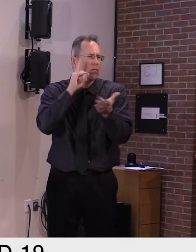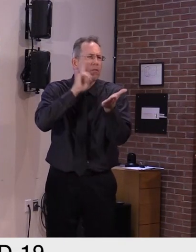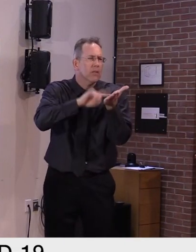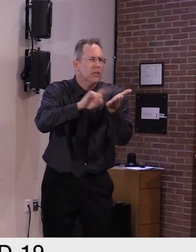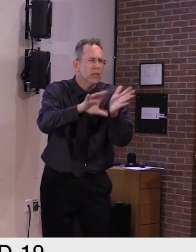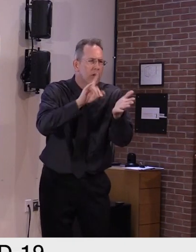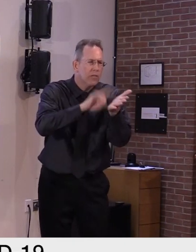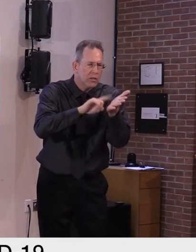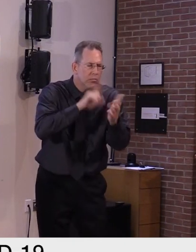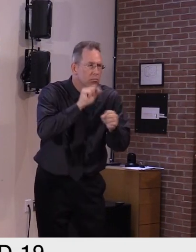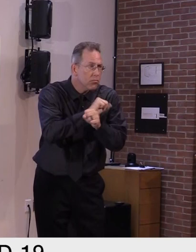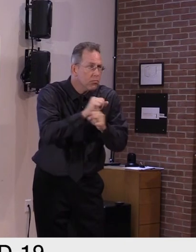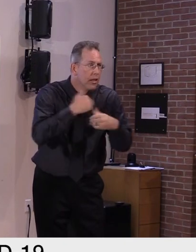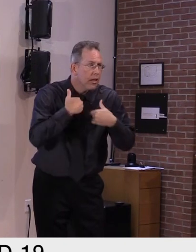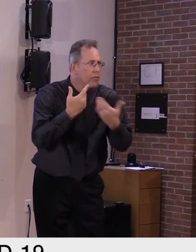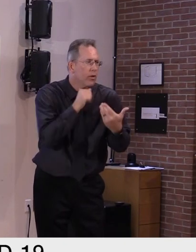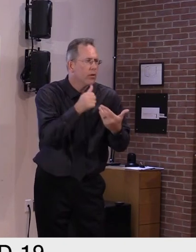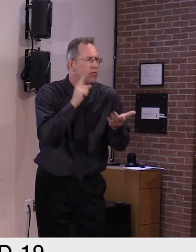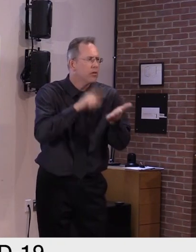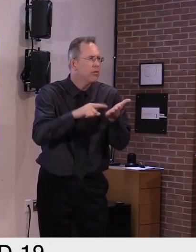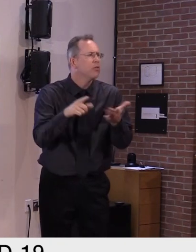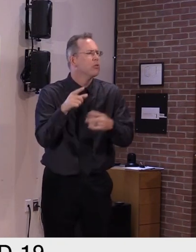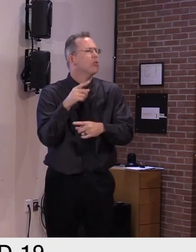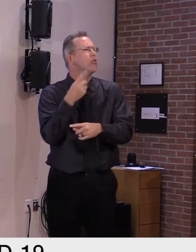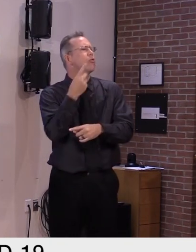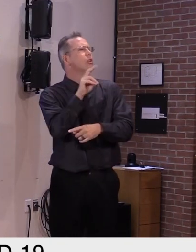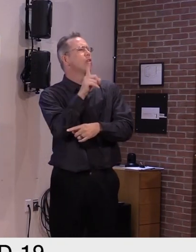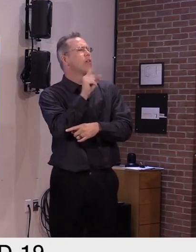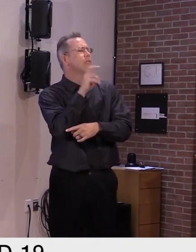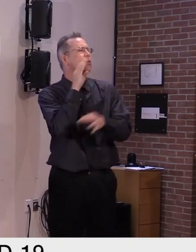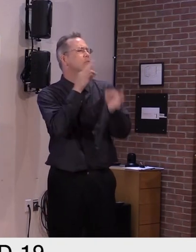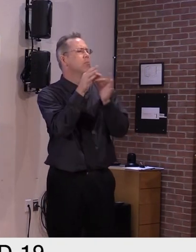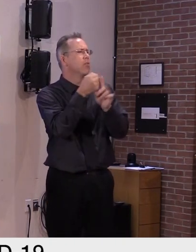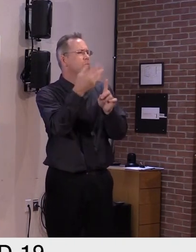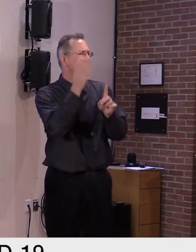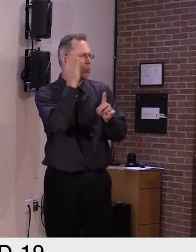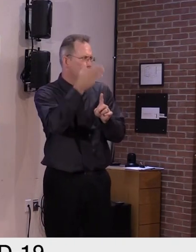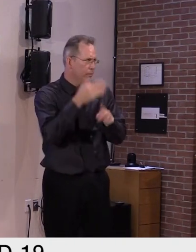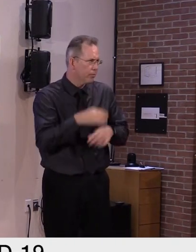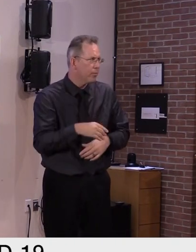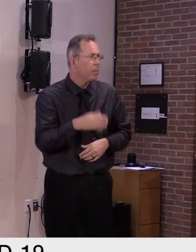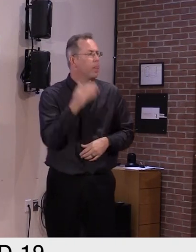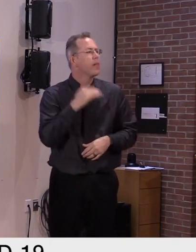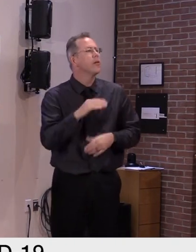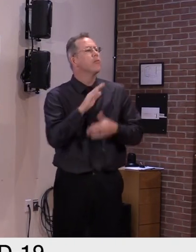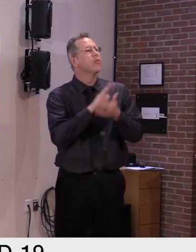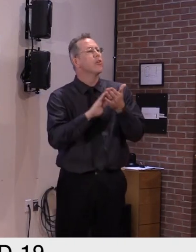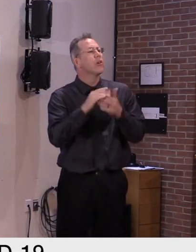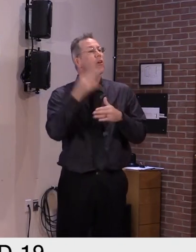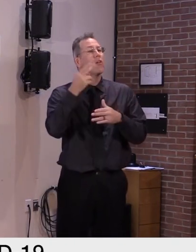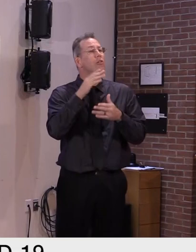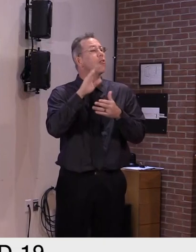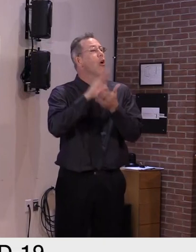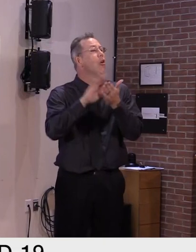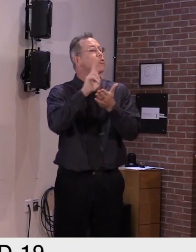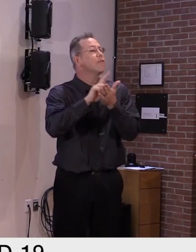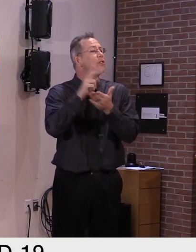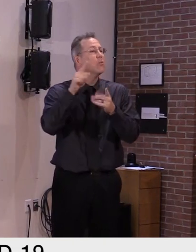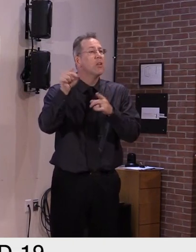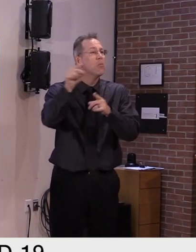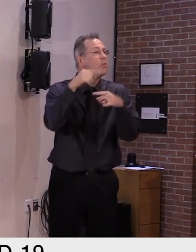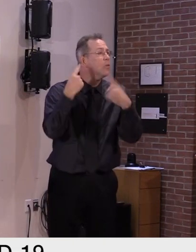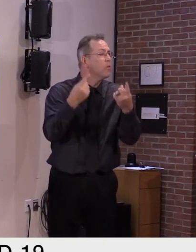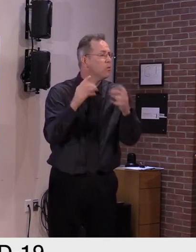can certainly expand upon. As it relates to higher education, the numbers again still very favorable here. We added only